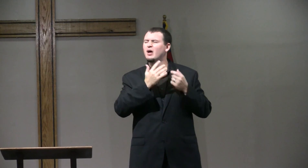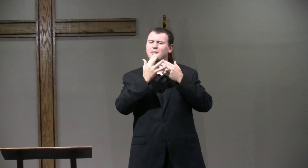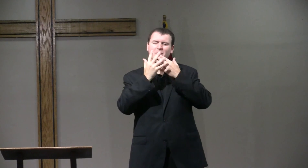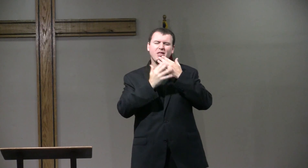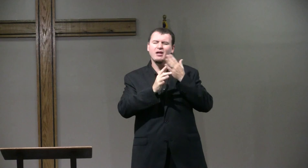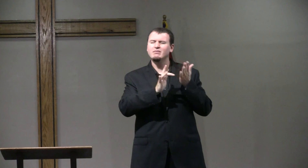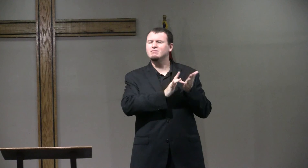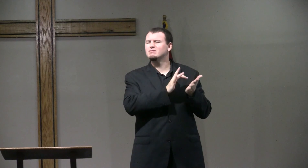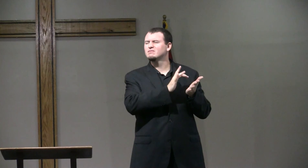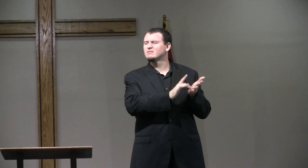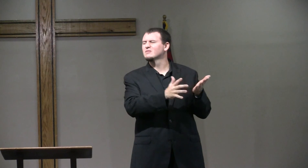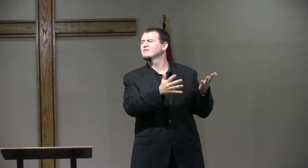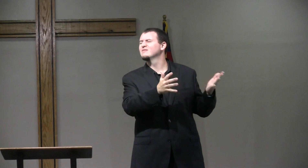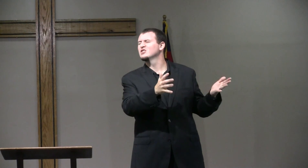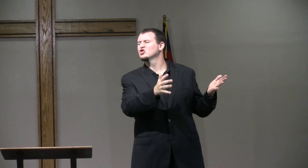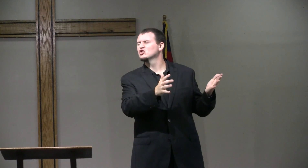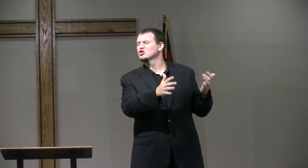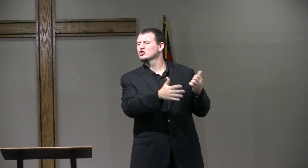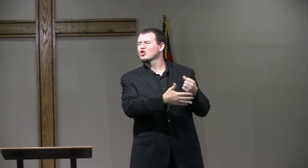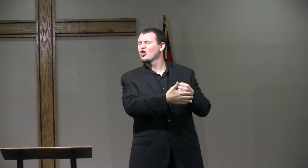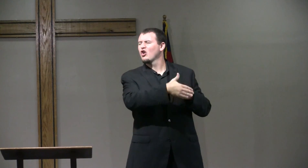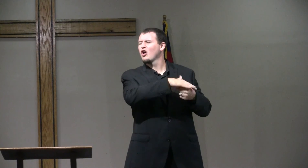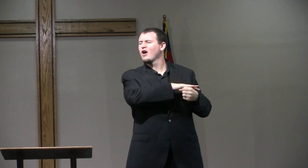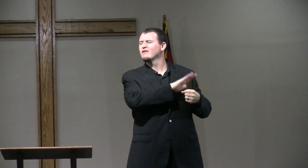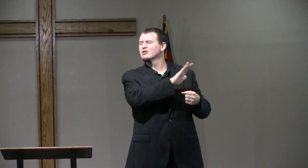to God, the judge, to speak for us